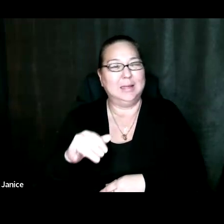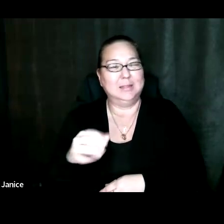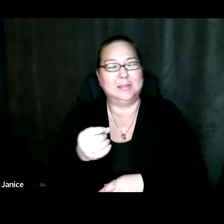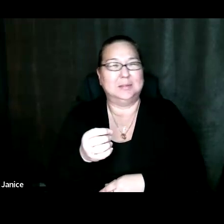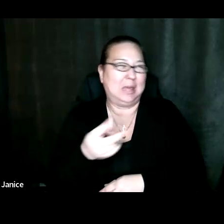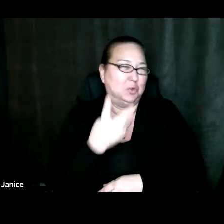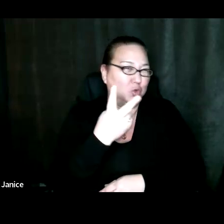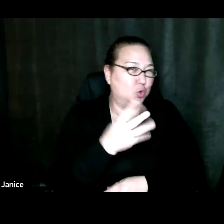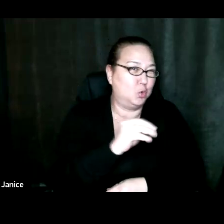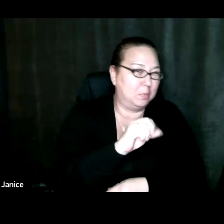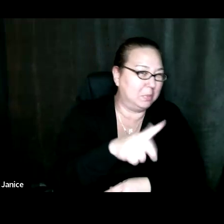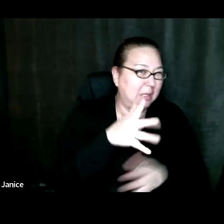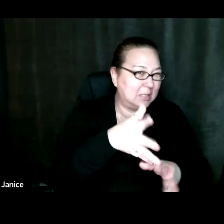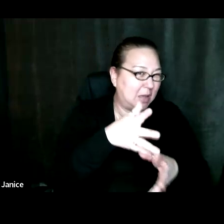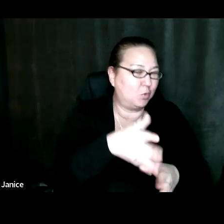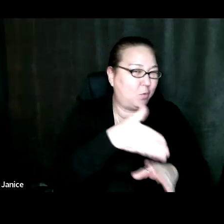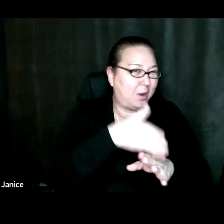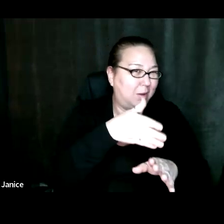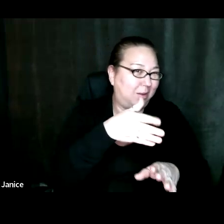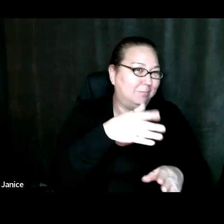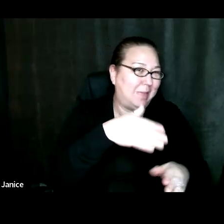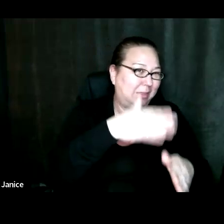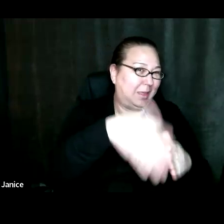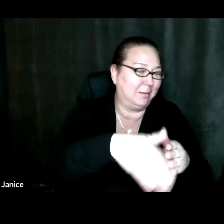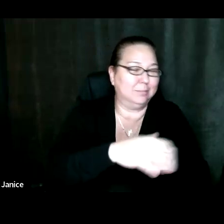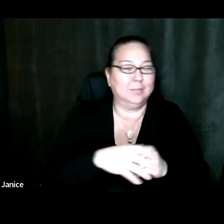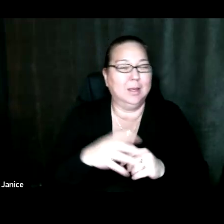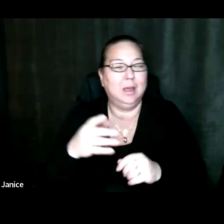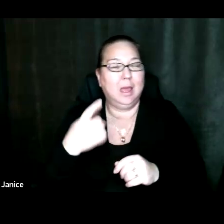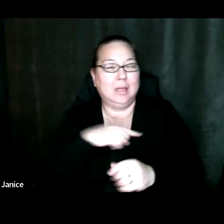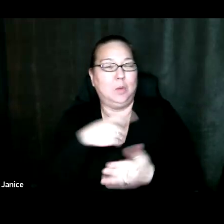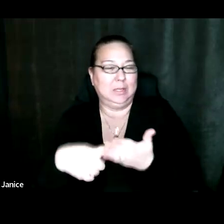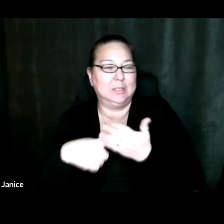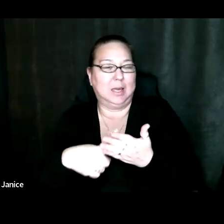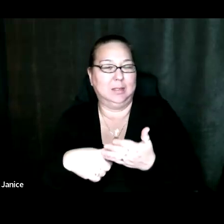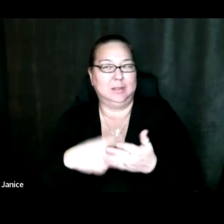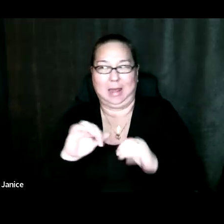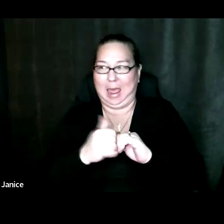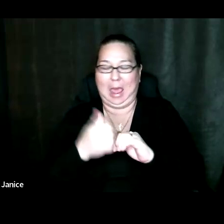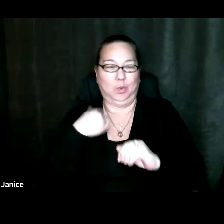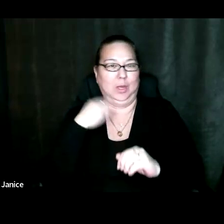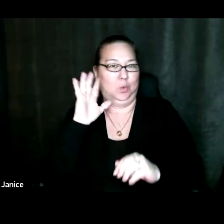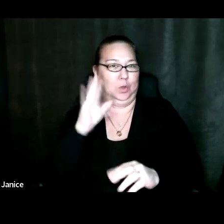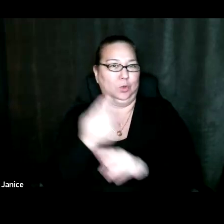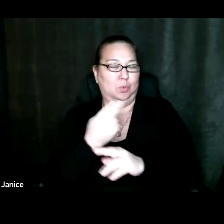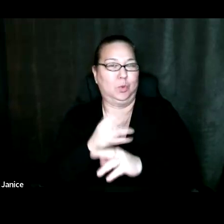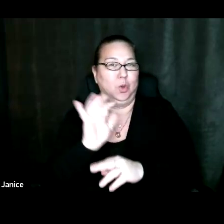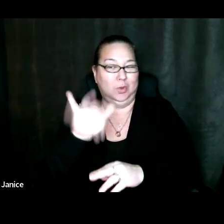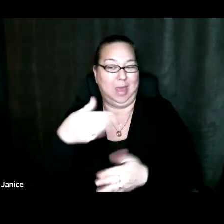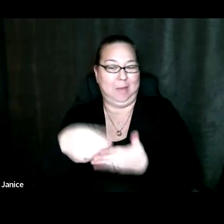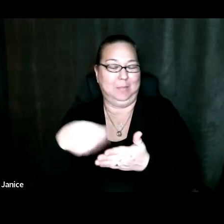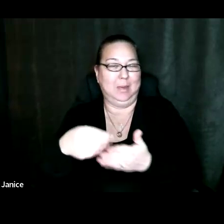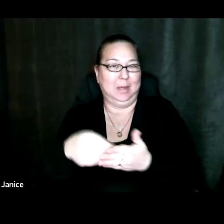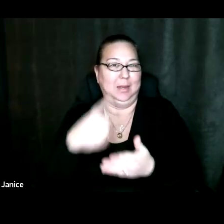we anticipated this coming. We talked a little bit about this with you last year, is how we were going to use this money to help offset costs for school year